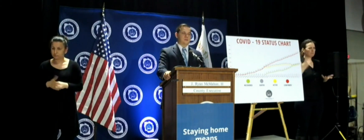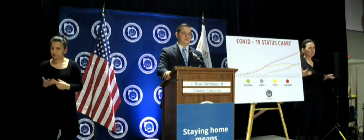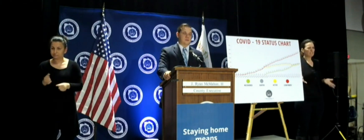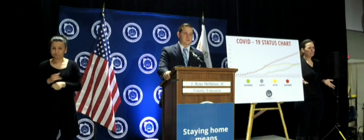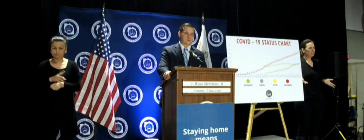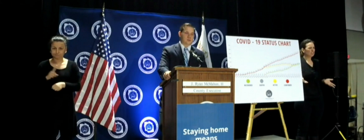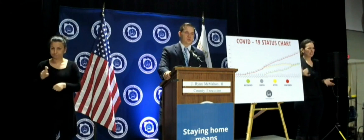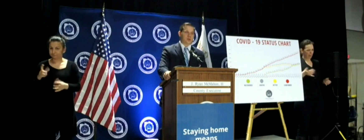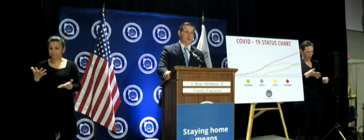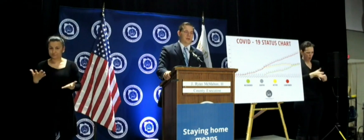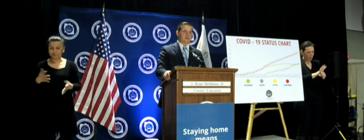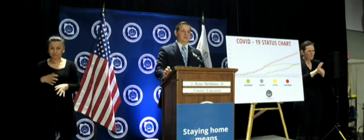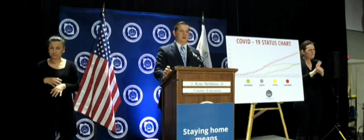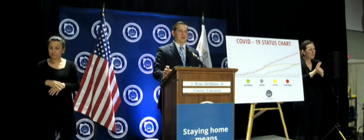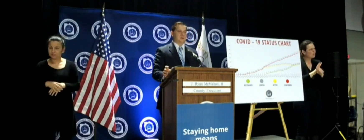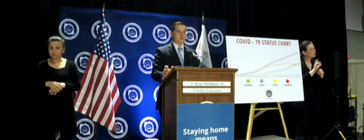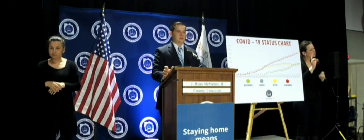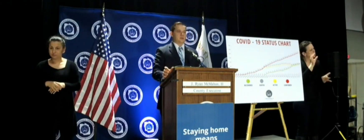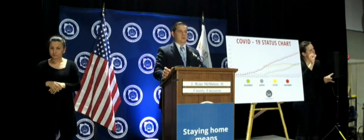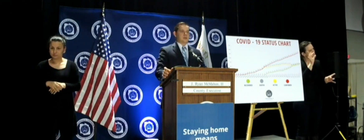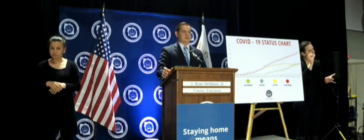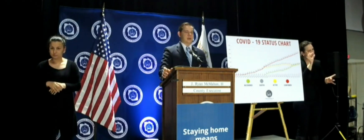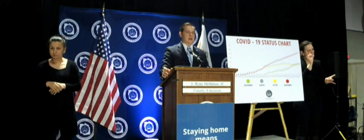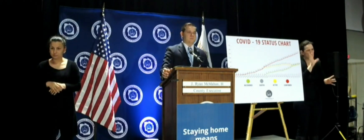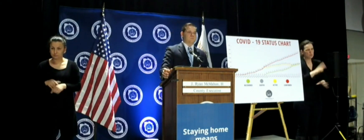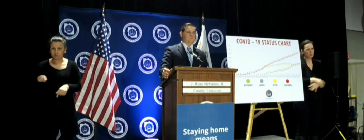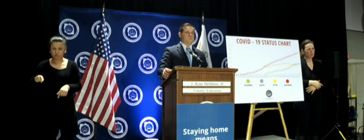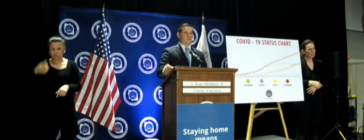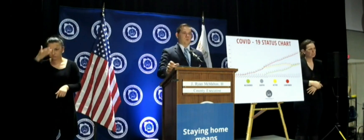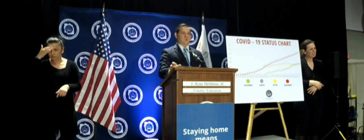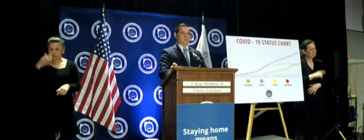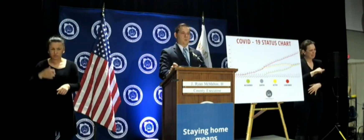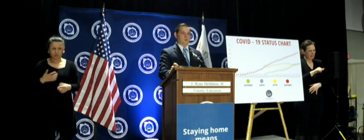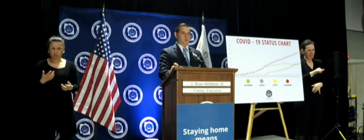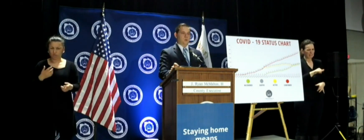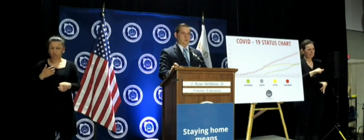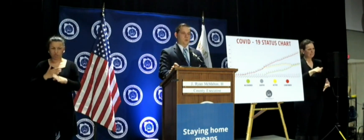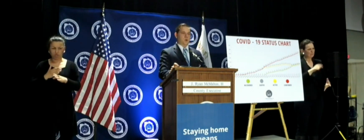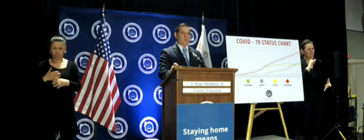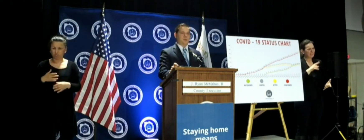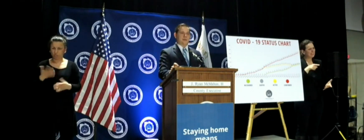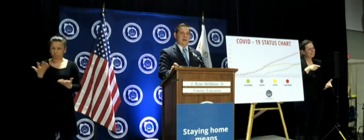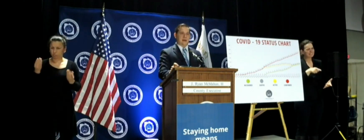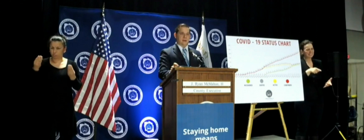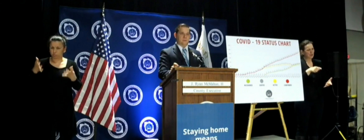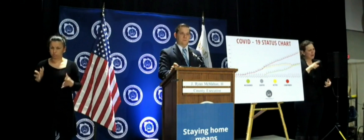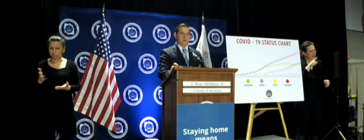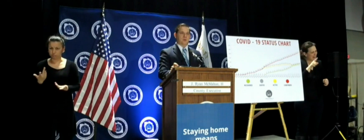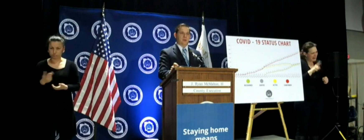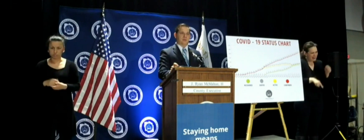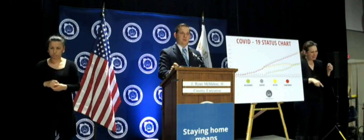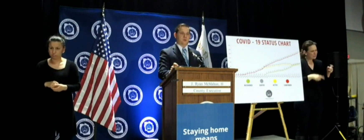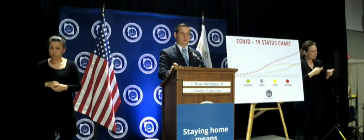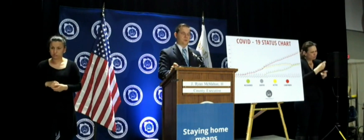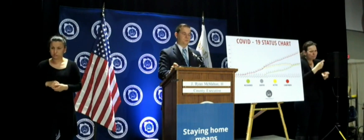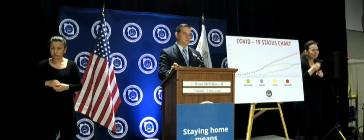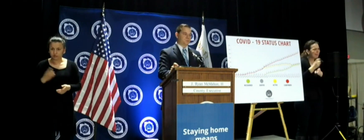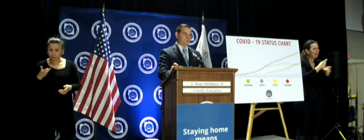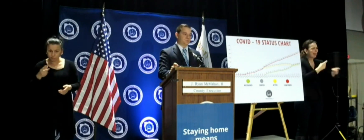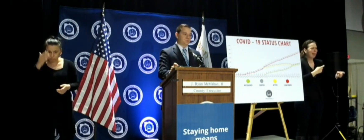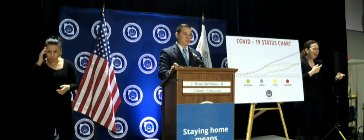what's so tricky about this virus is that there's hope in the data and the